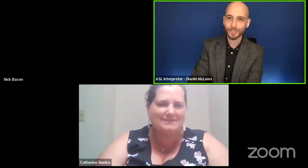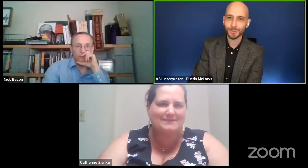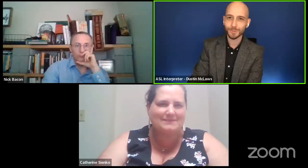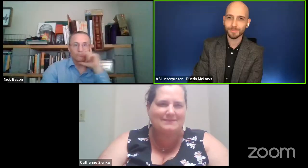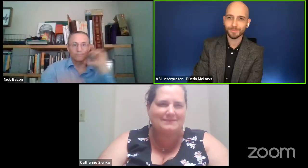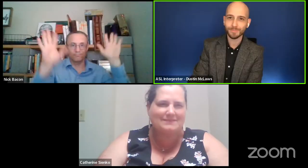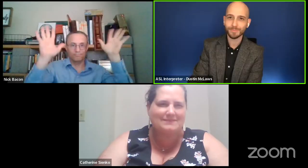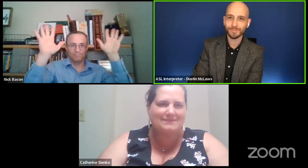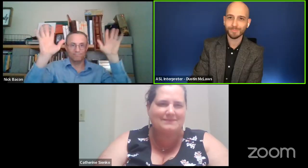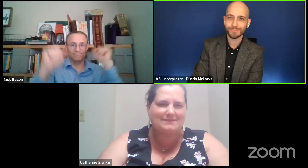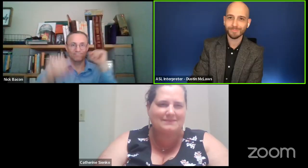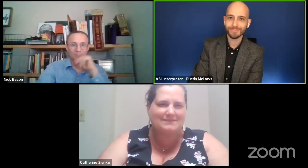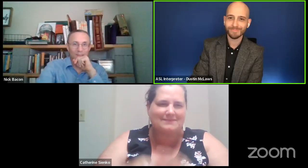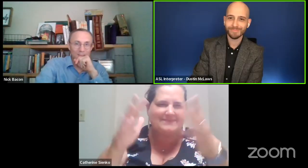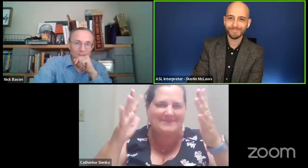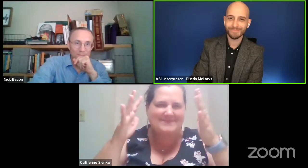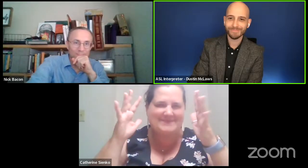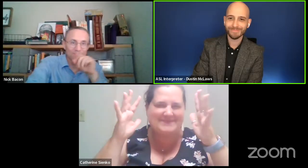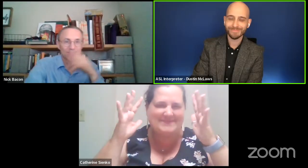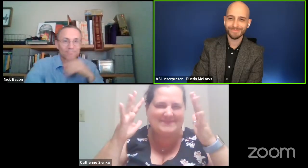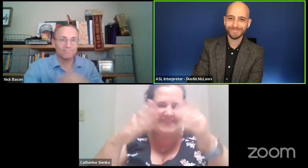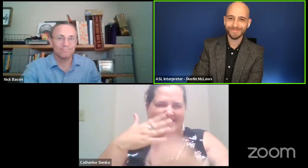really appreciate you.